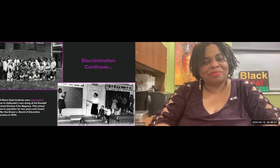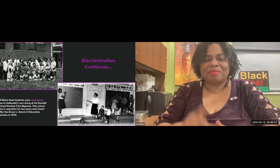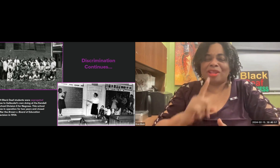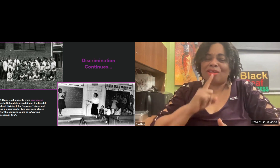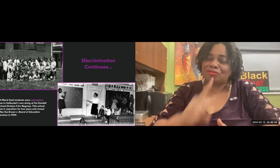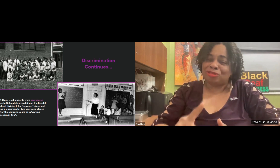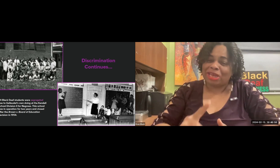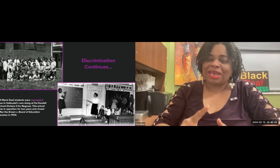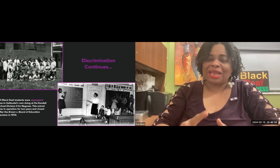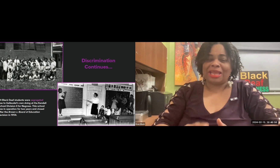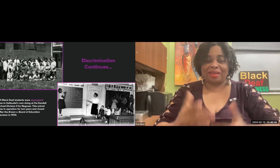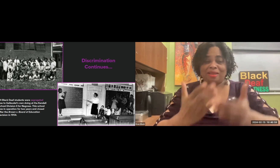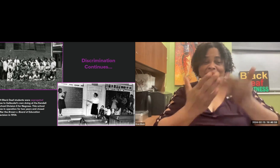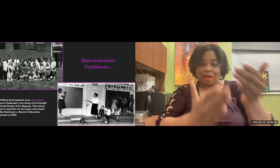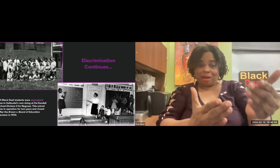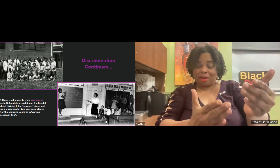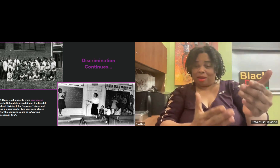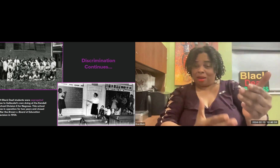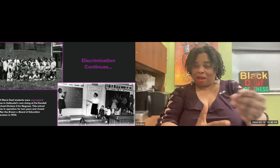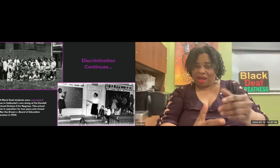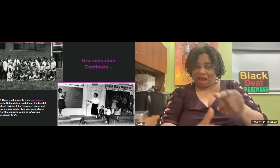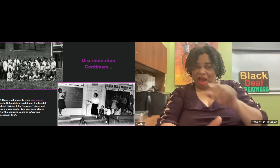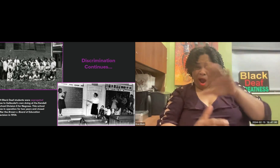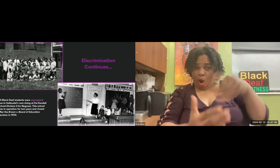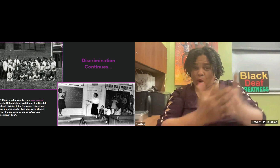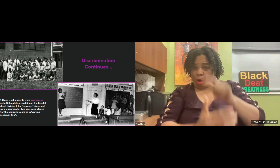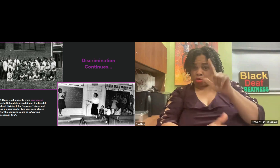sorry to say, continues to this day.